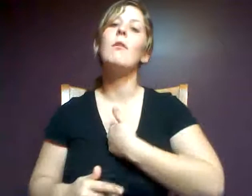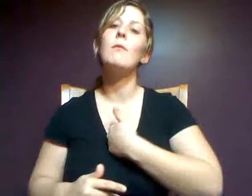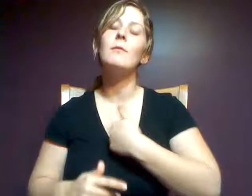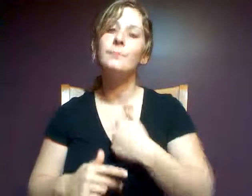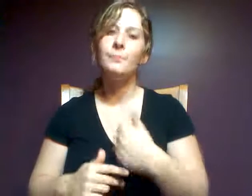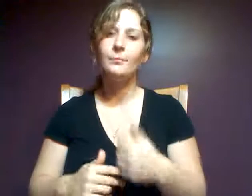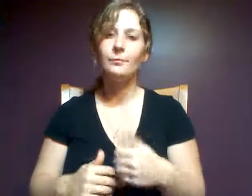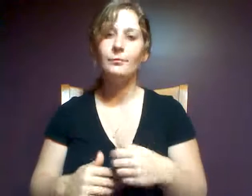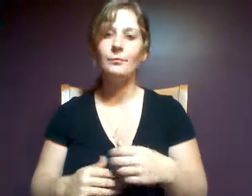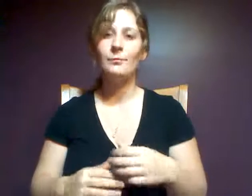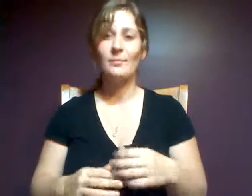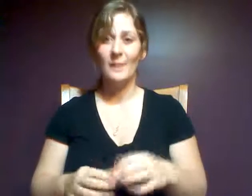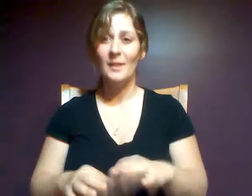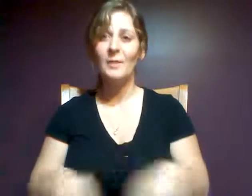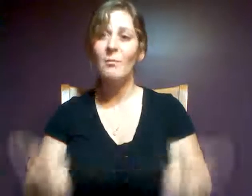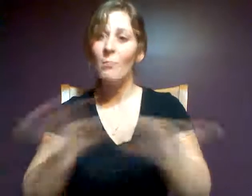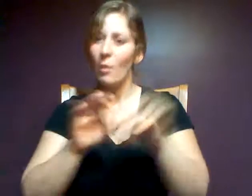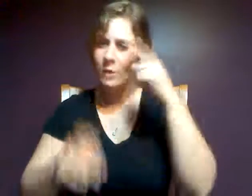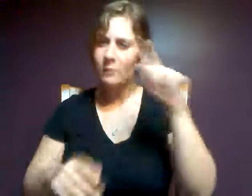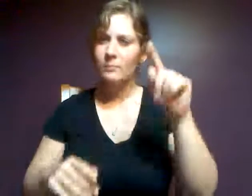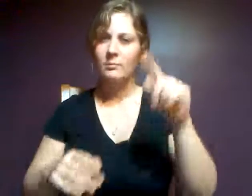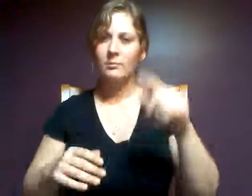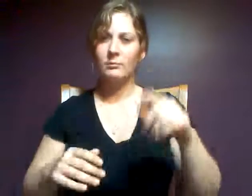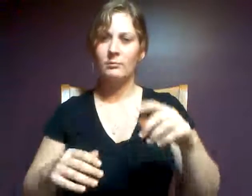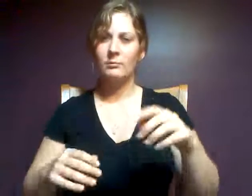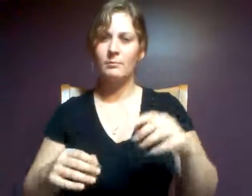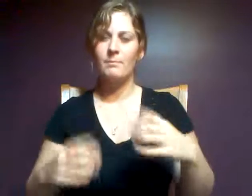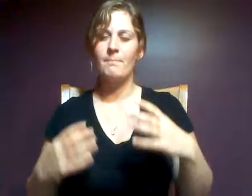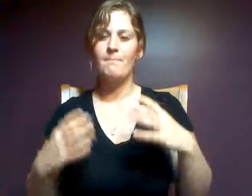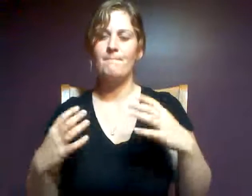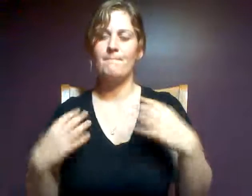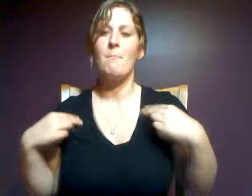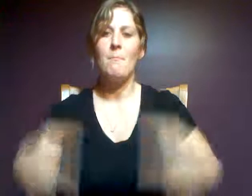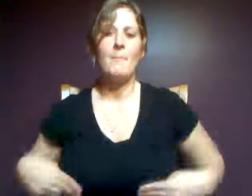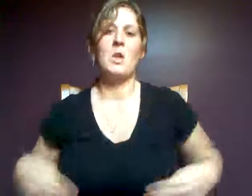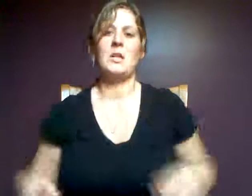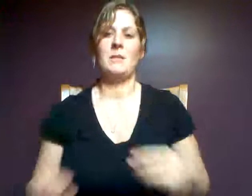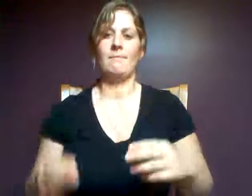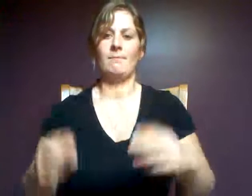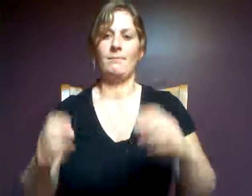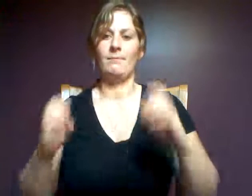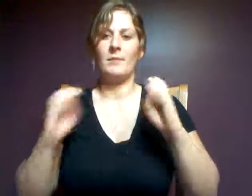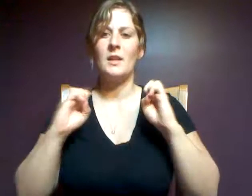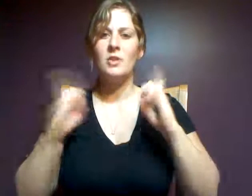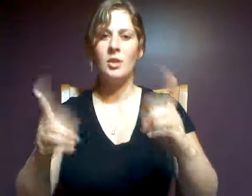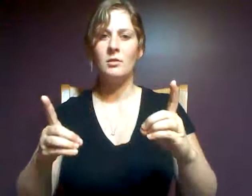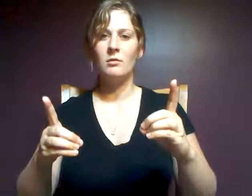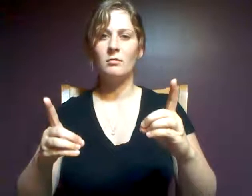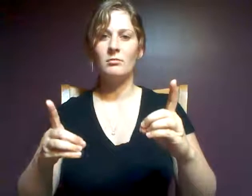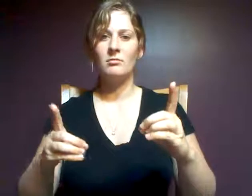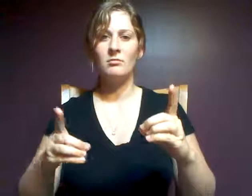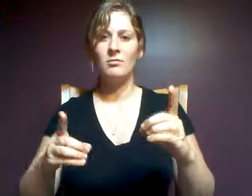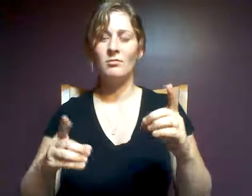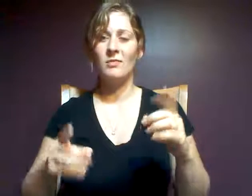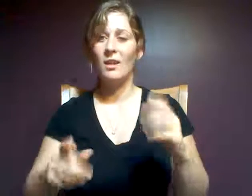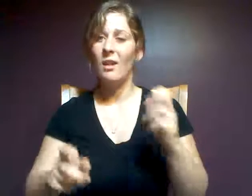confidence education that works. And education is critical, but tackling this problem is going to require each and every